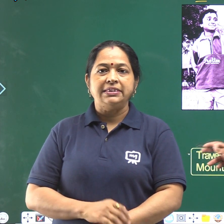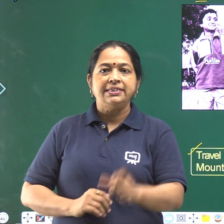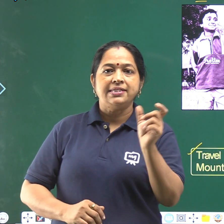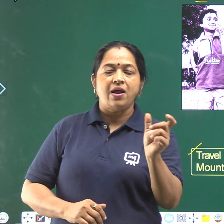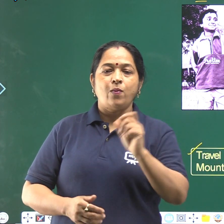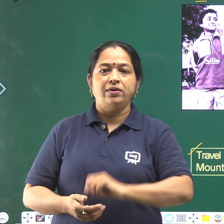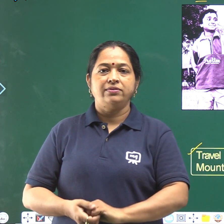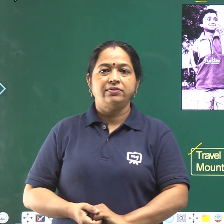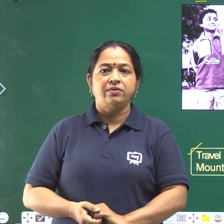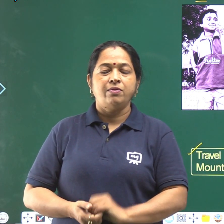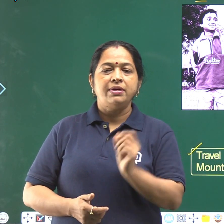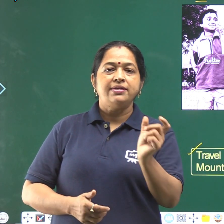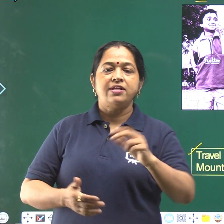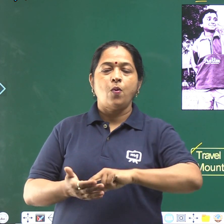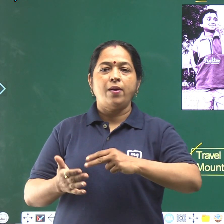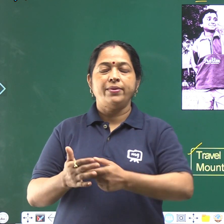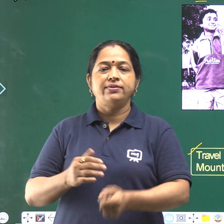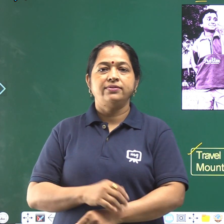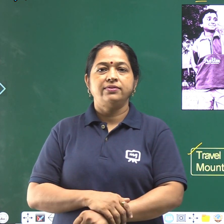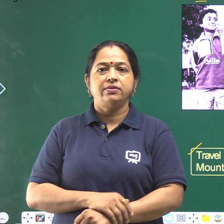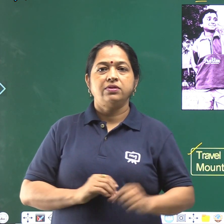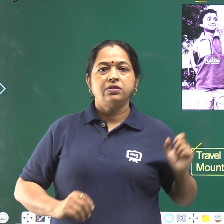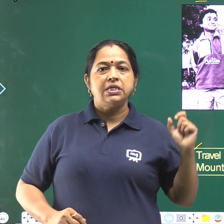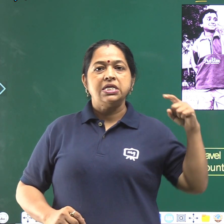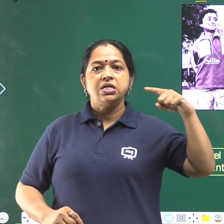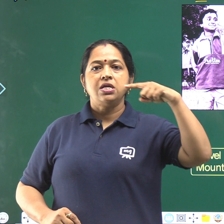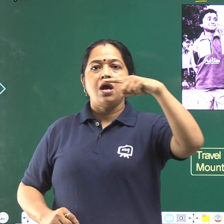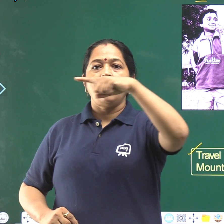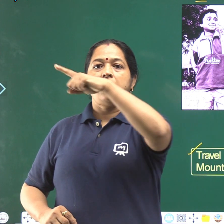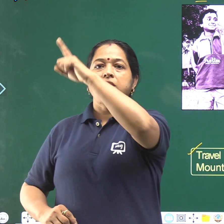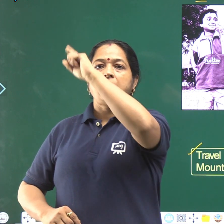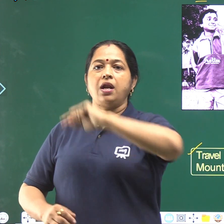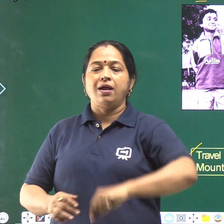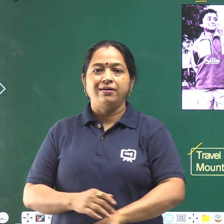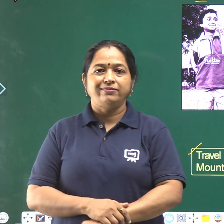Travel. Travel means yatra karna.